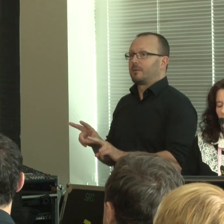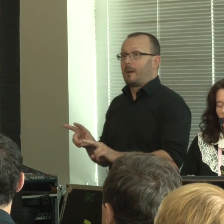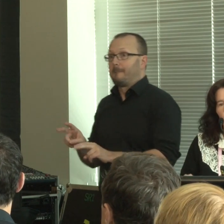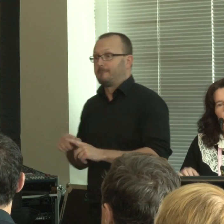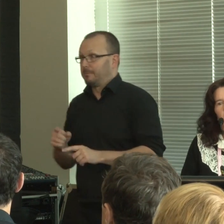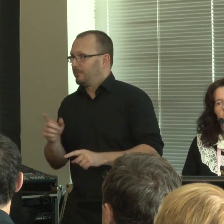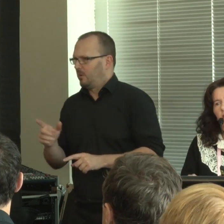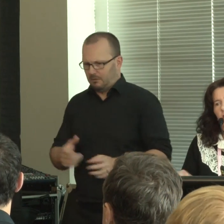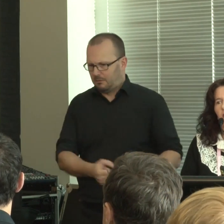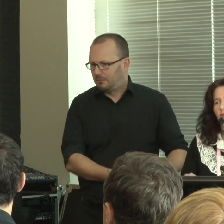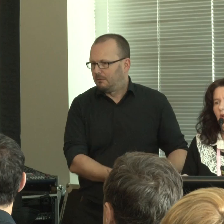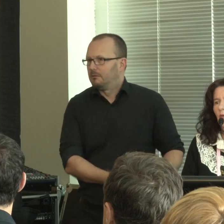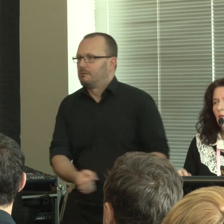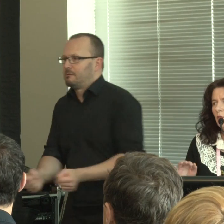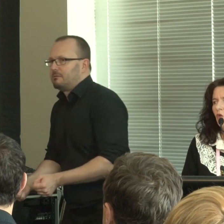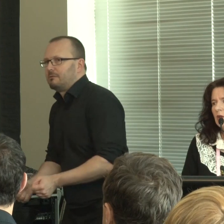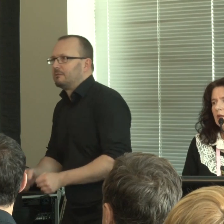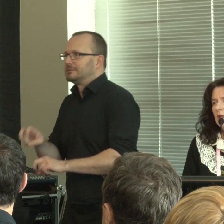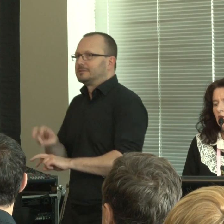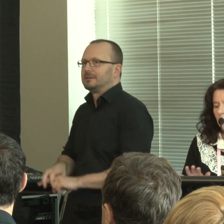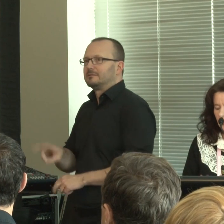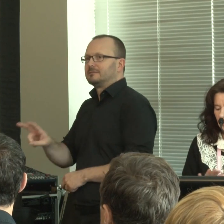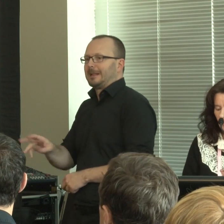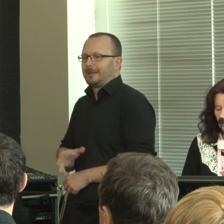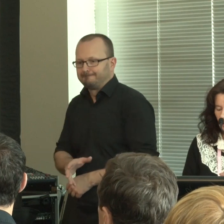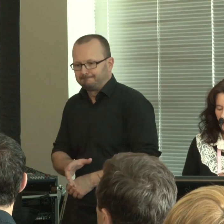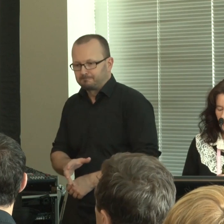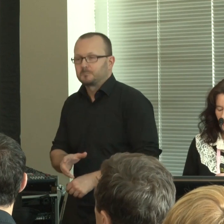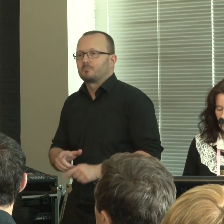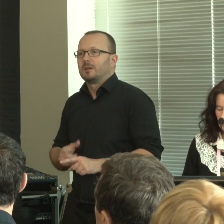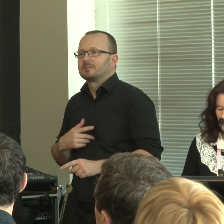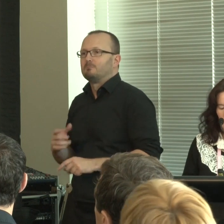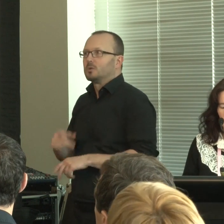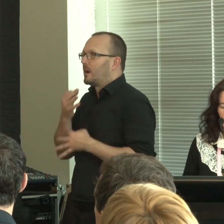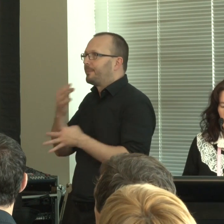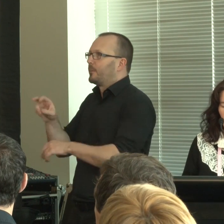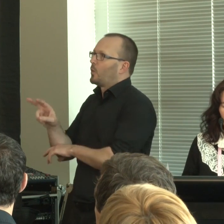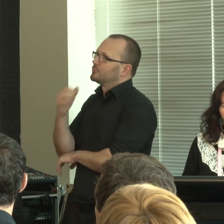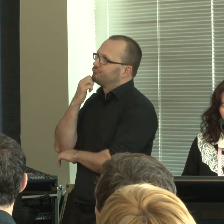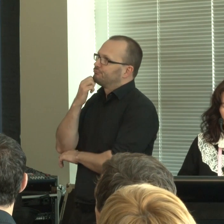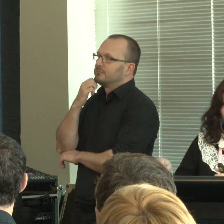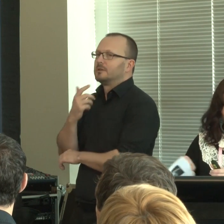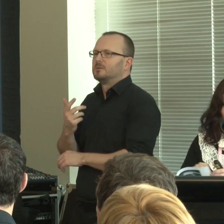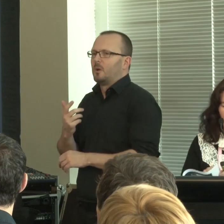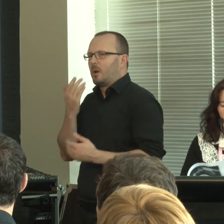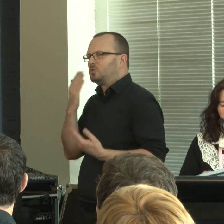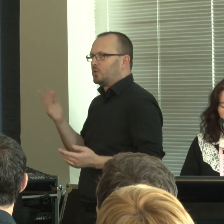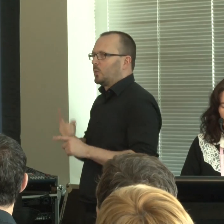were dragging the seat round to sit at the other screens. We put more seating there because people are spending more time at the screens. And I'll do a quick